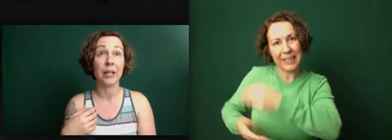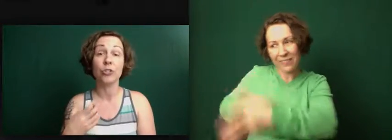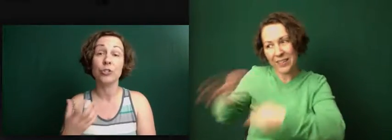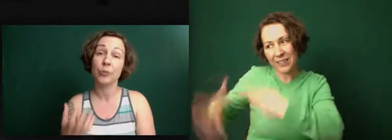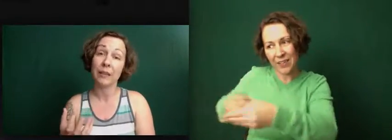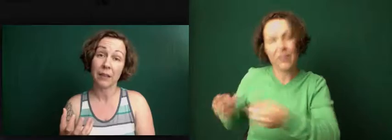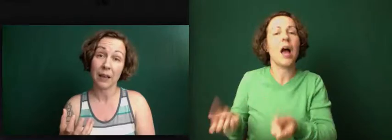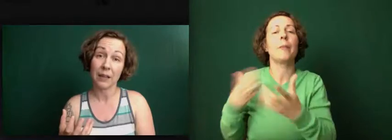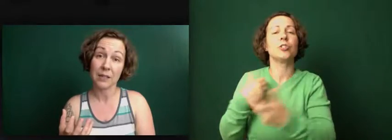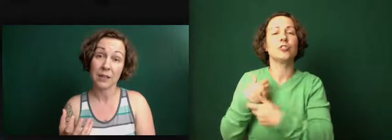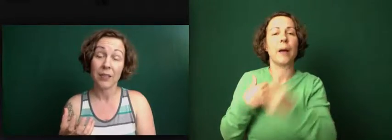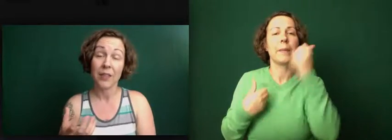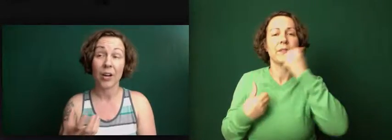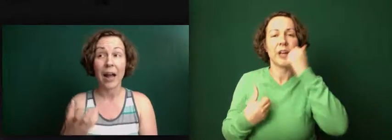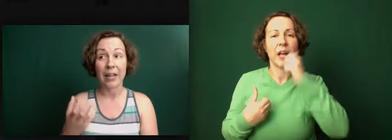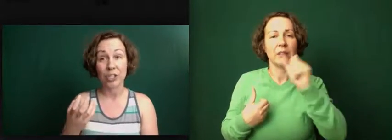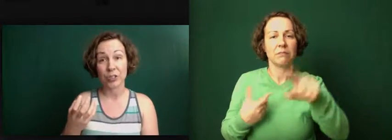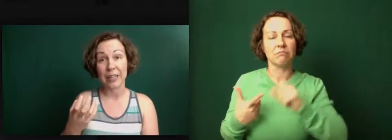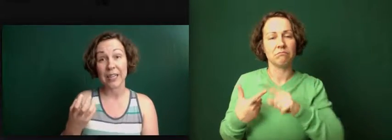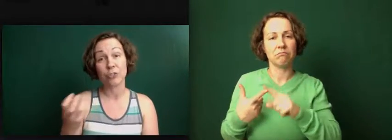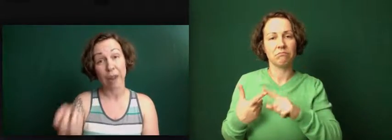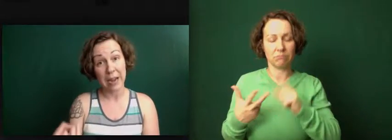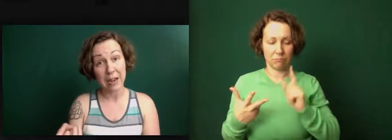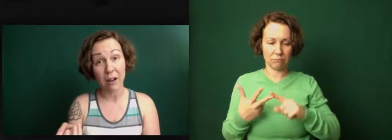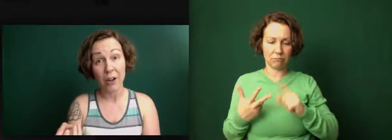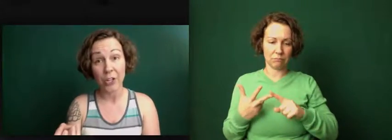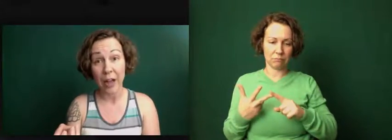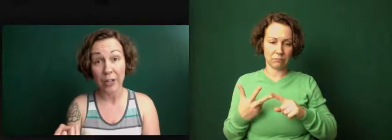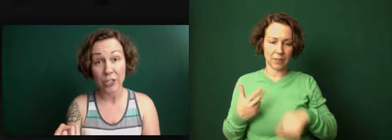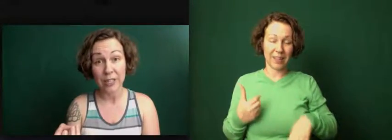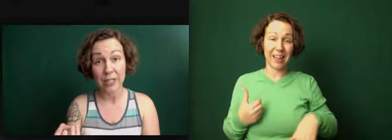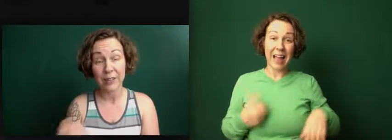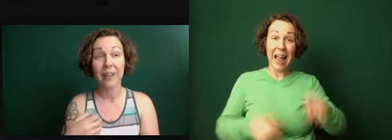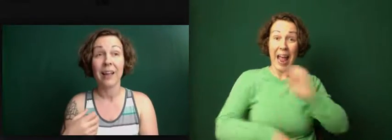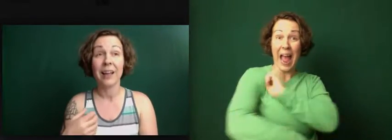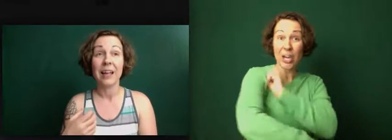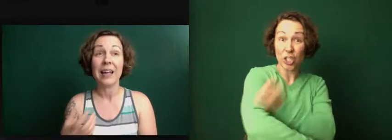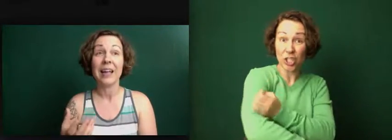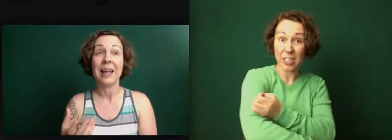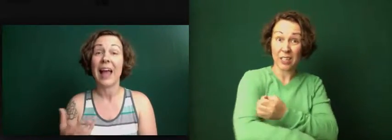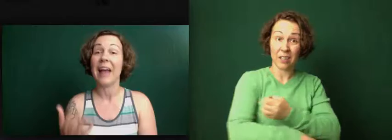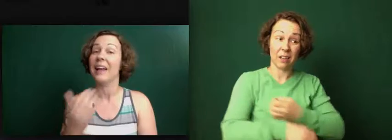you spending doing things that are actually a drain on your energy?